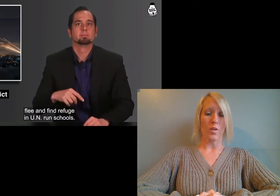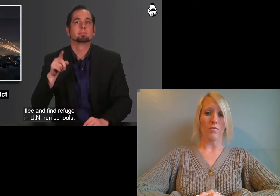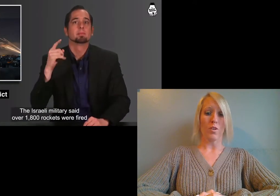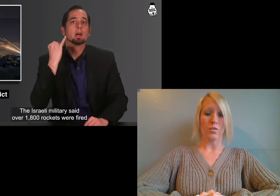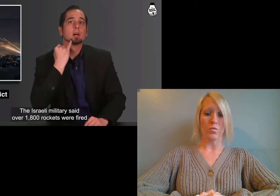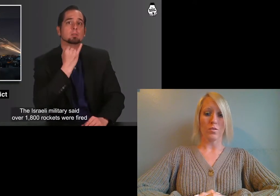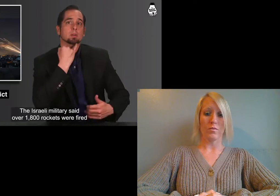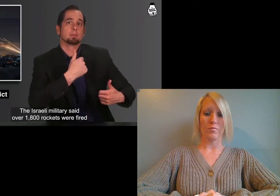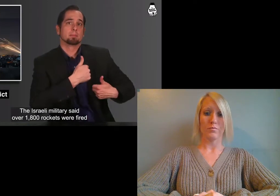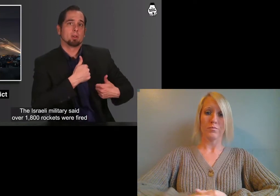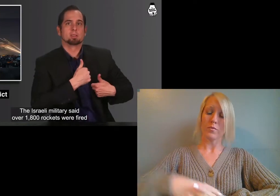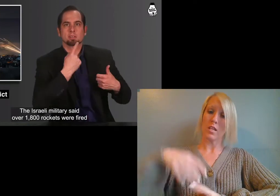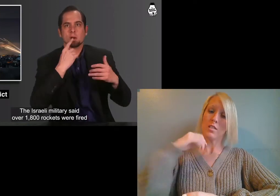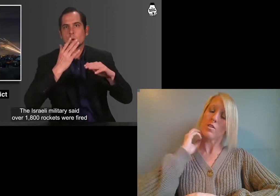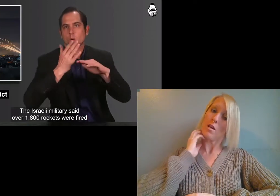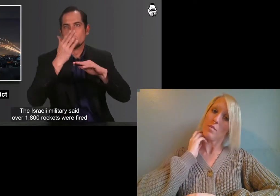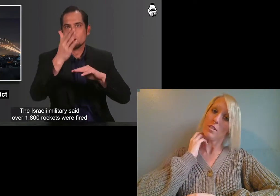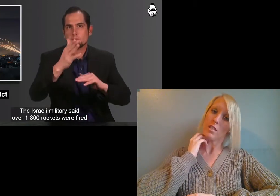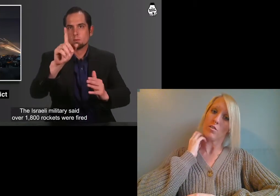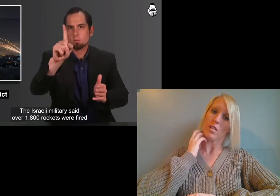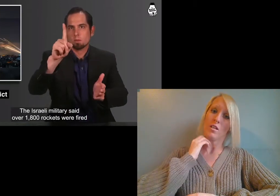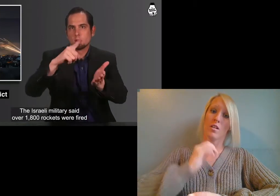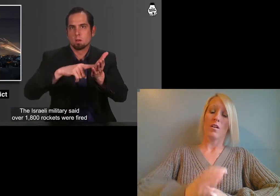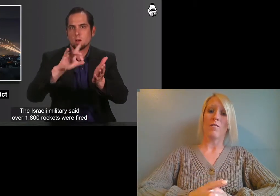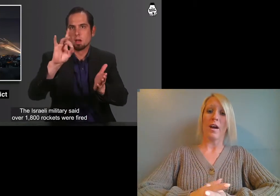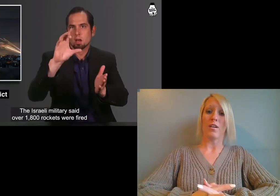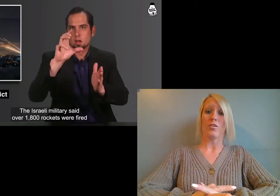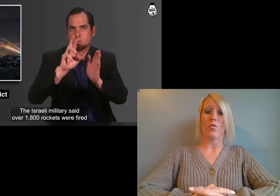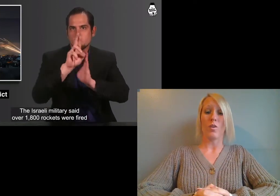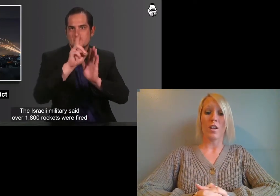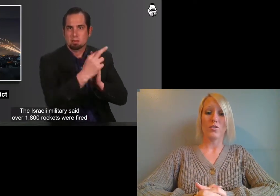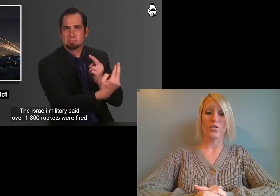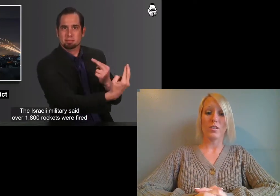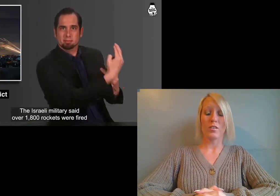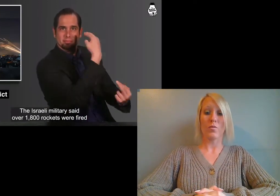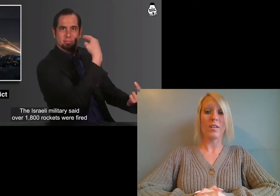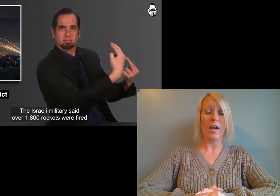from the UN run schools. The Israel military fired